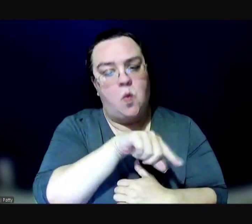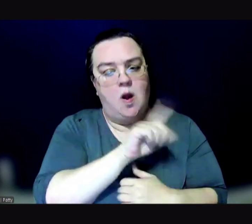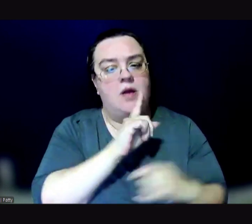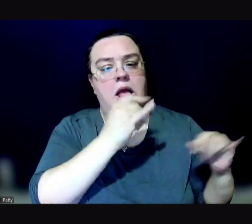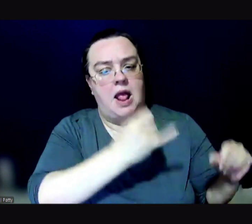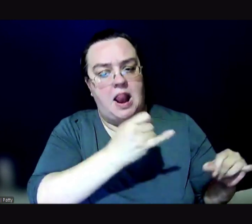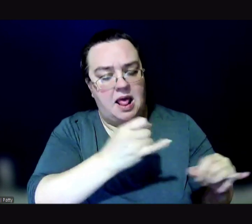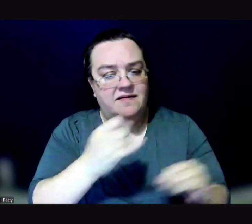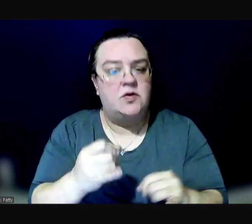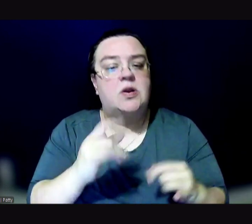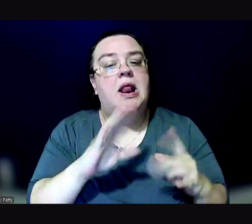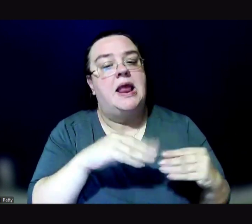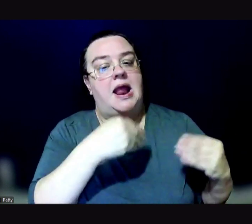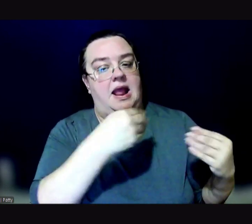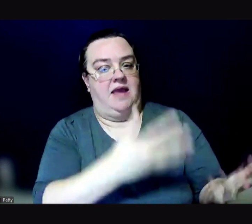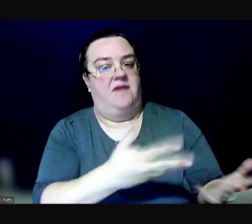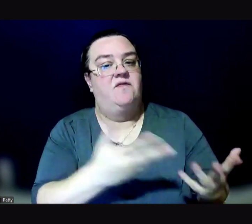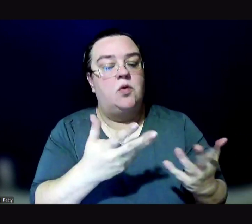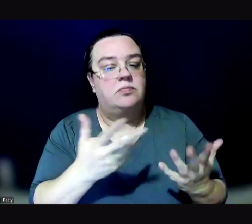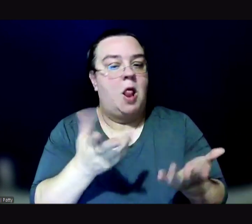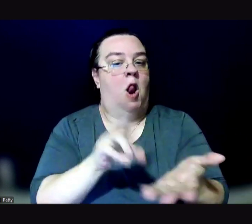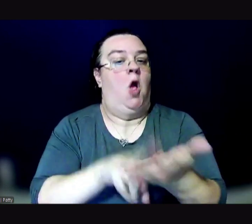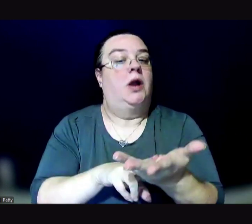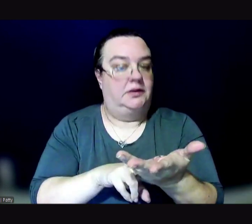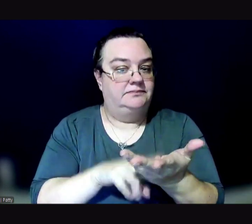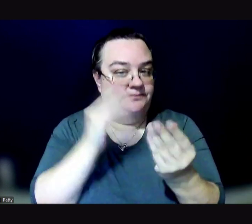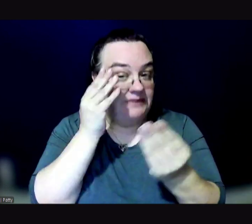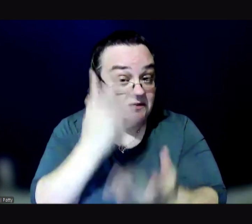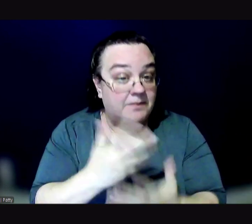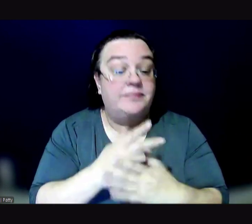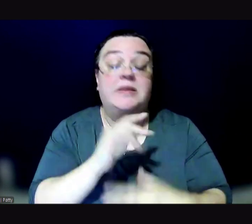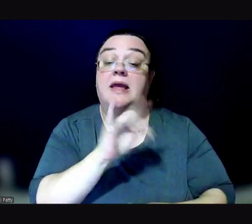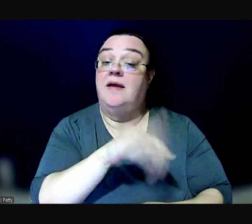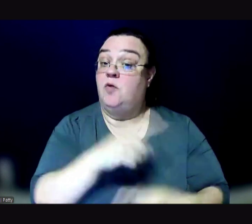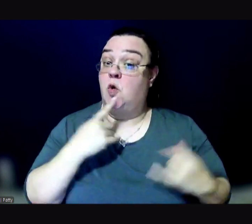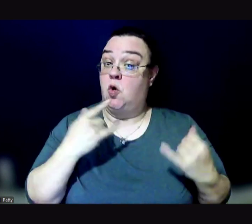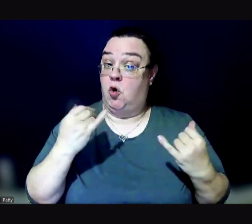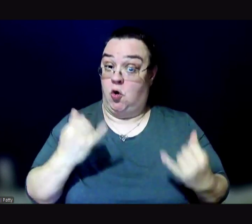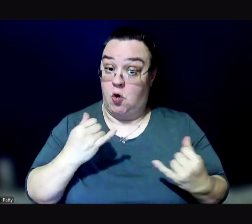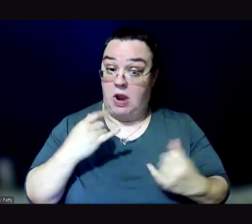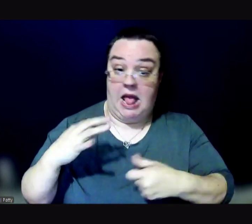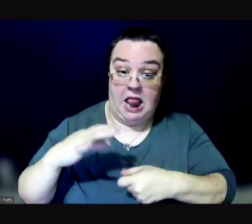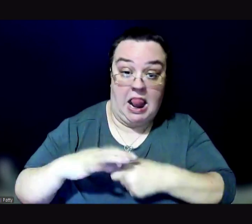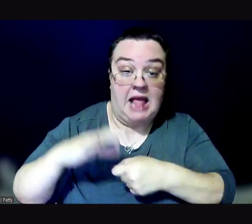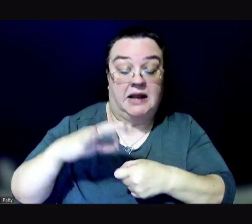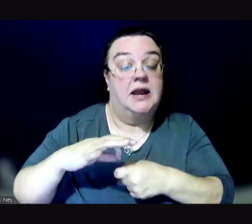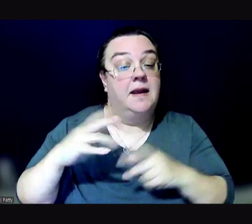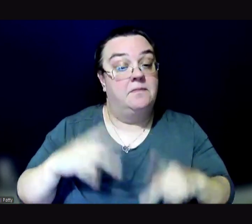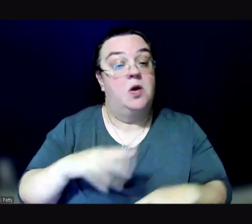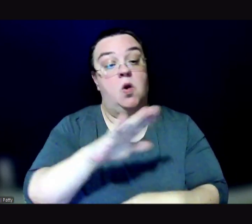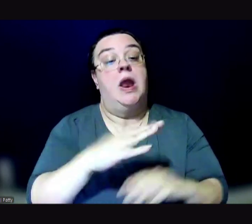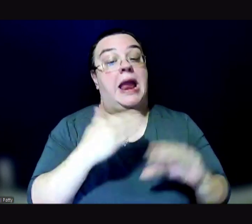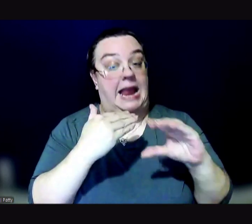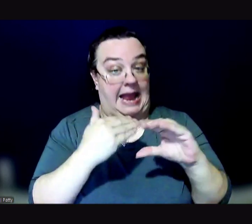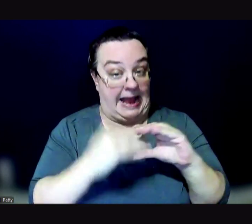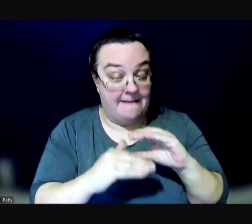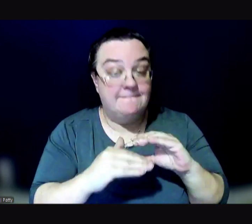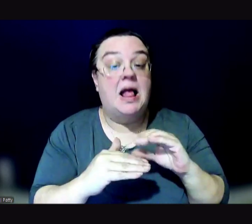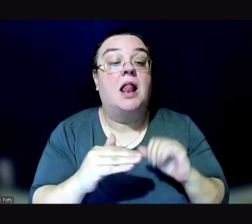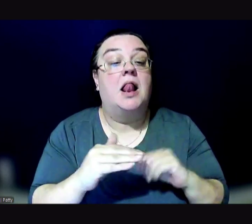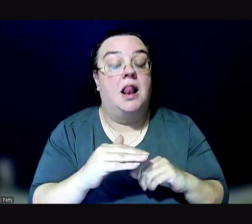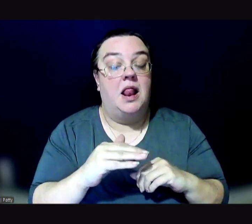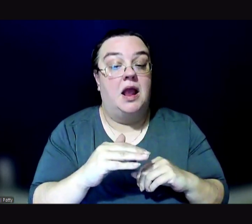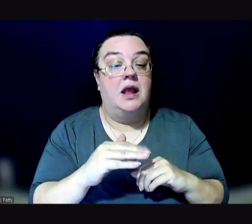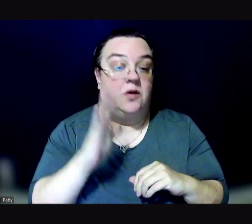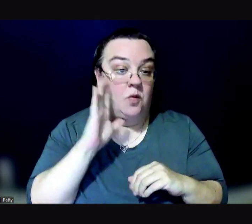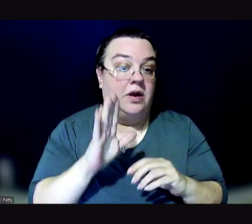the credentials. If you are a current elected official, your emails will continue to